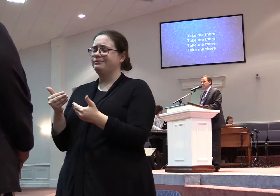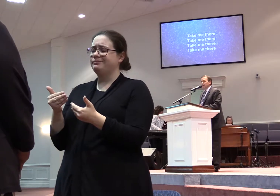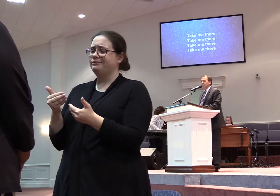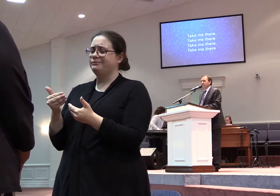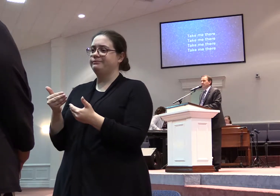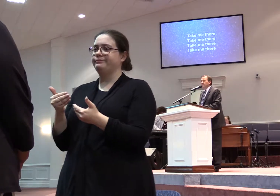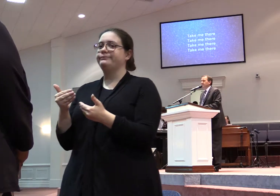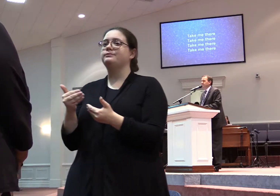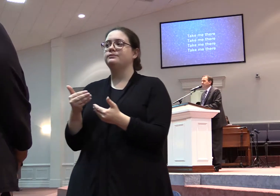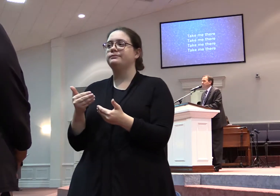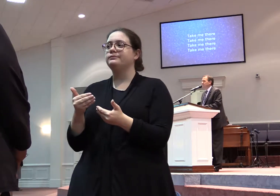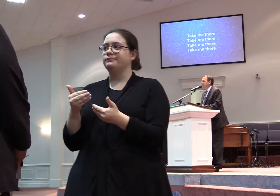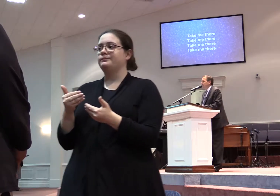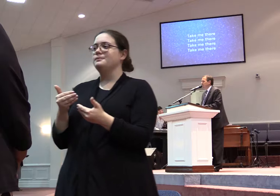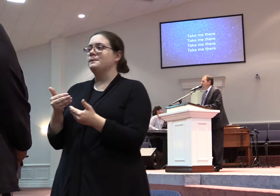Sorry for the